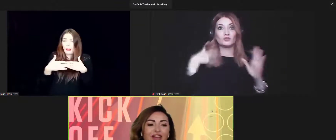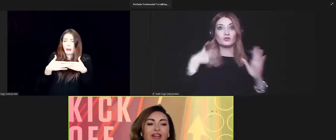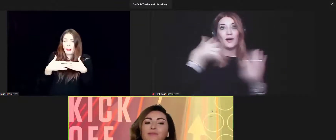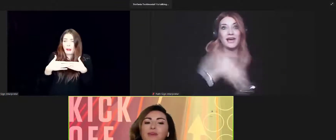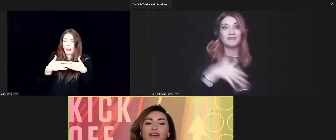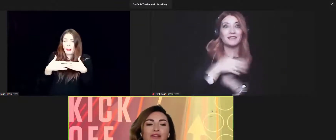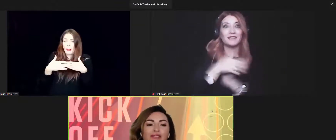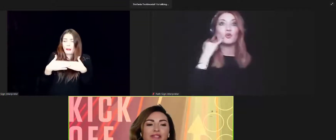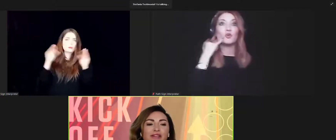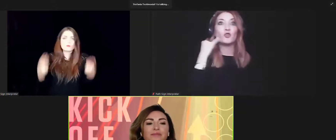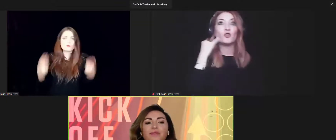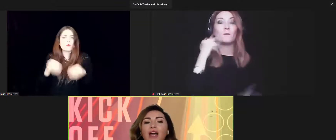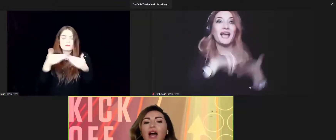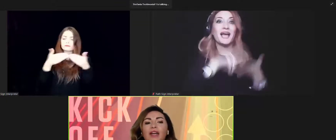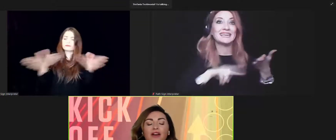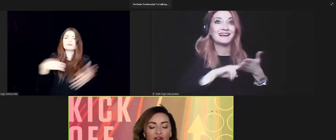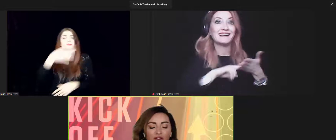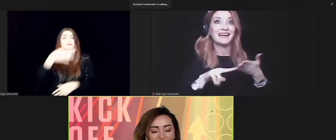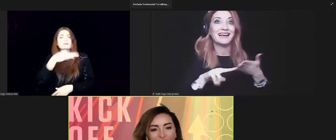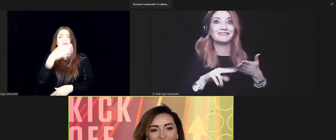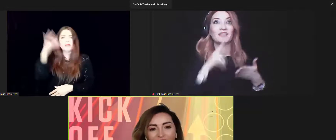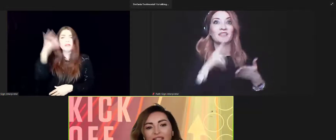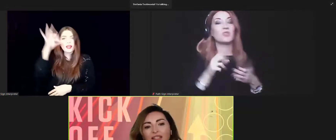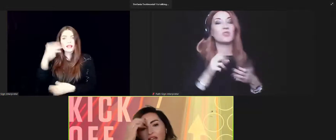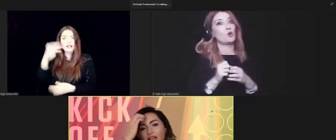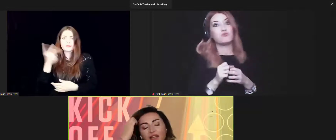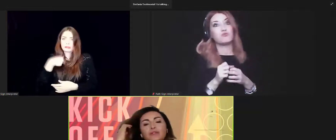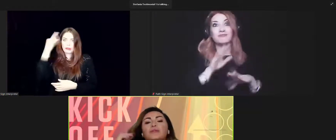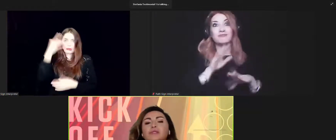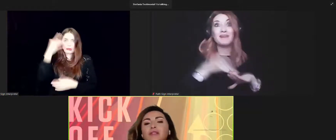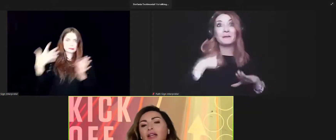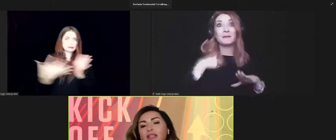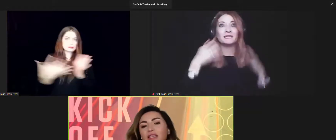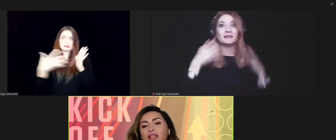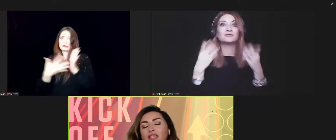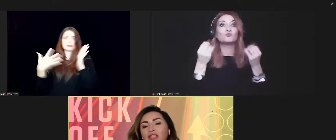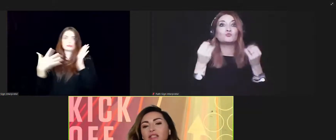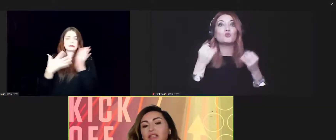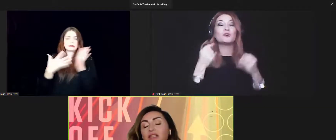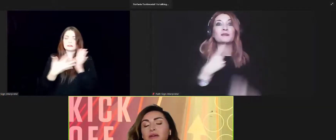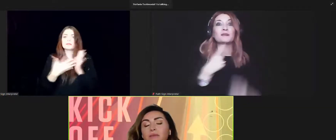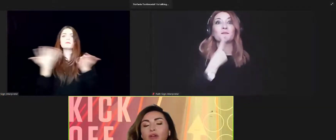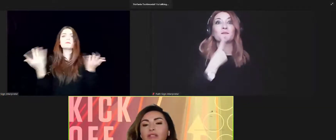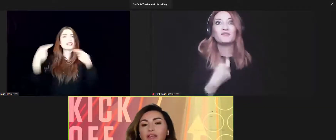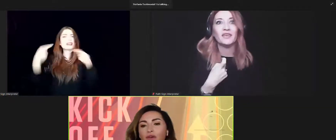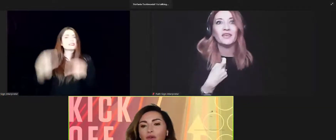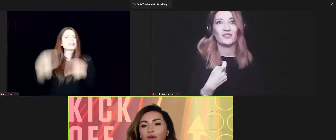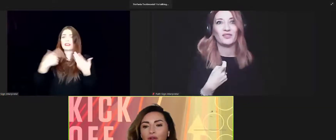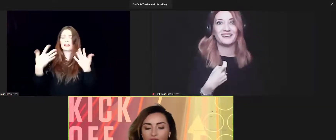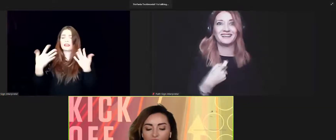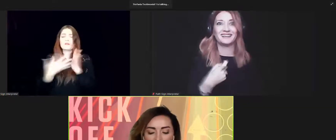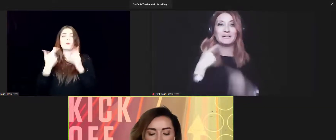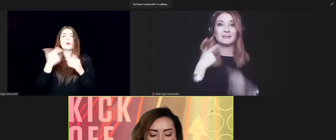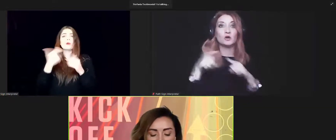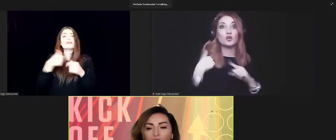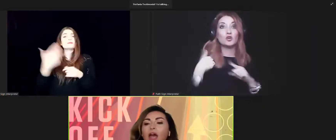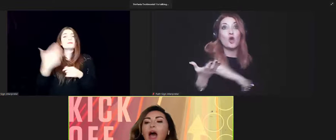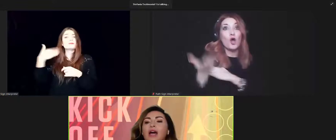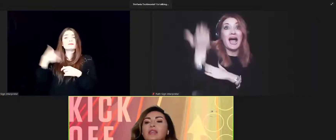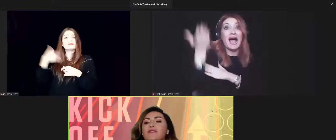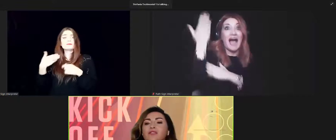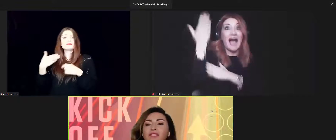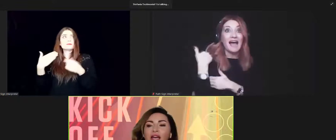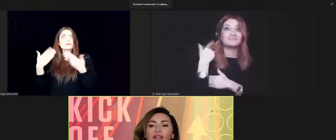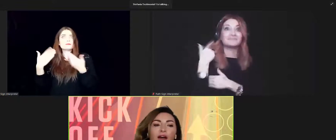challenge because I only started to study English 6 months ago. So